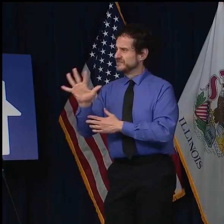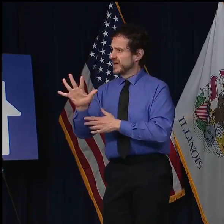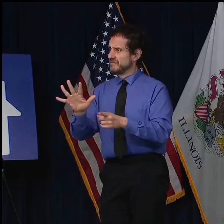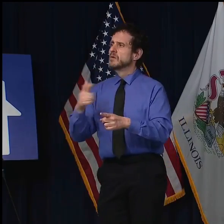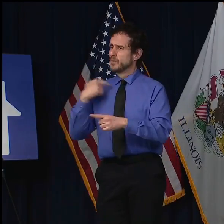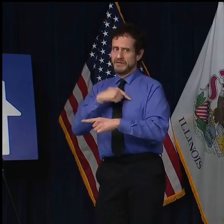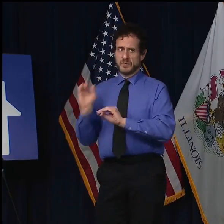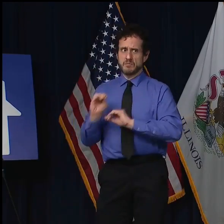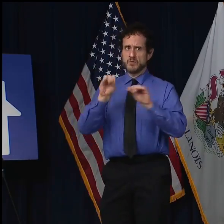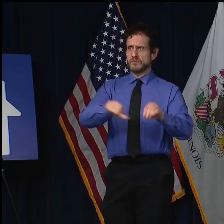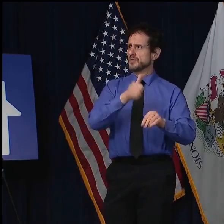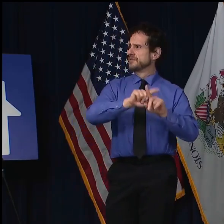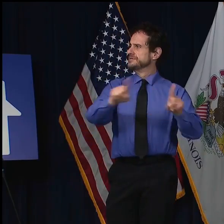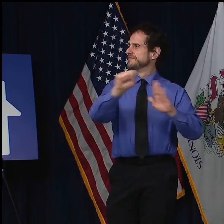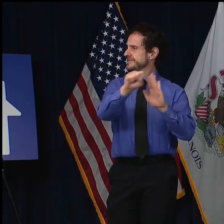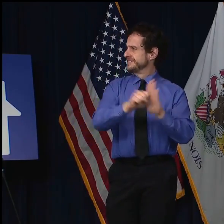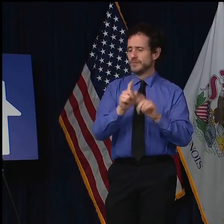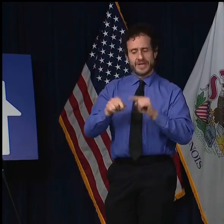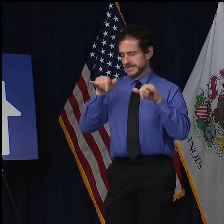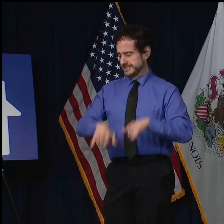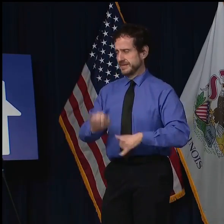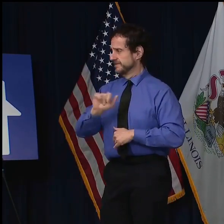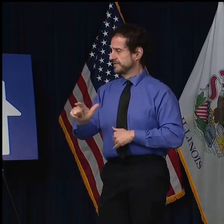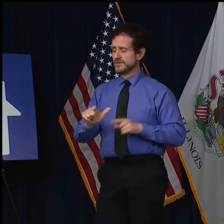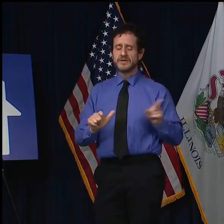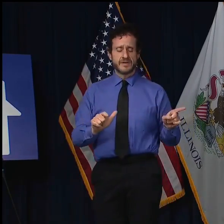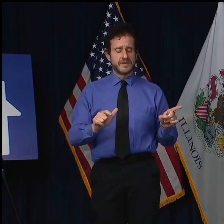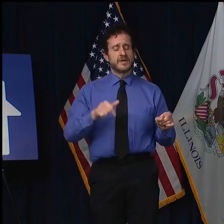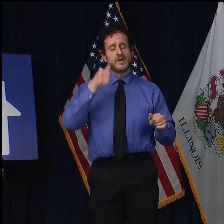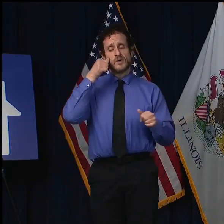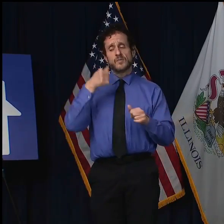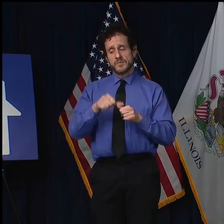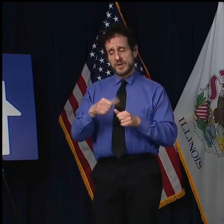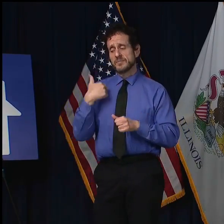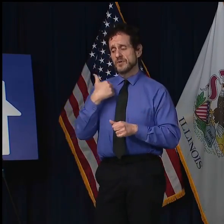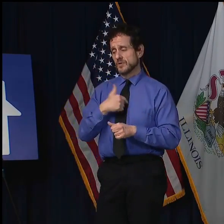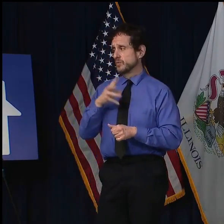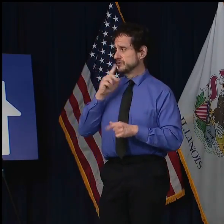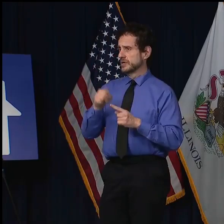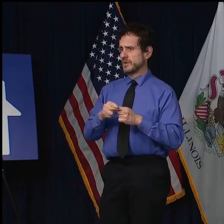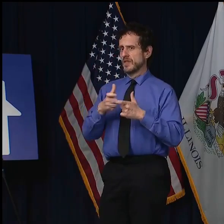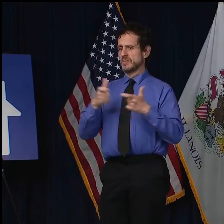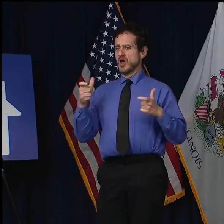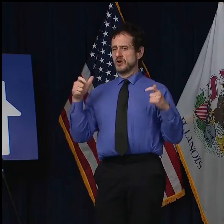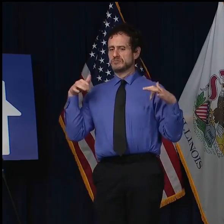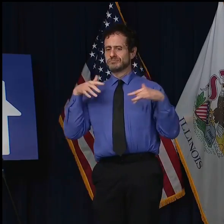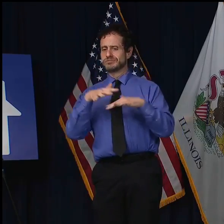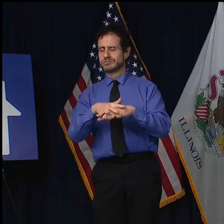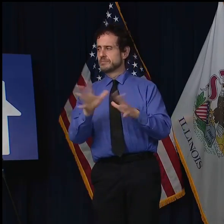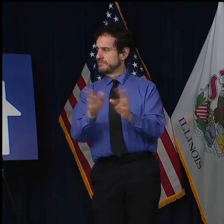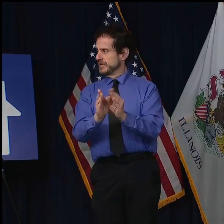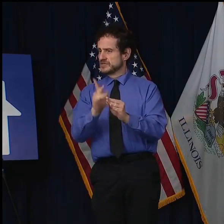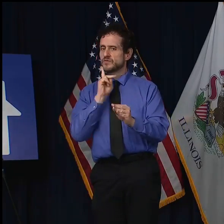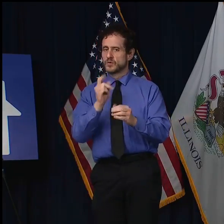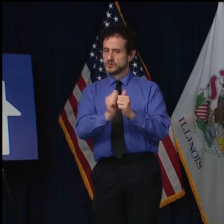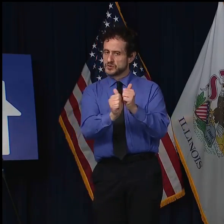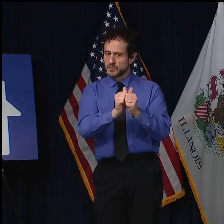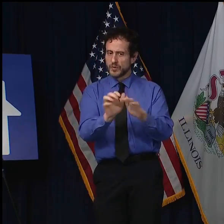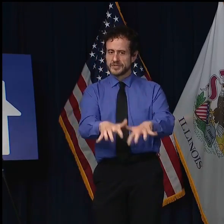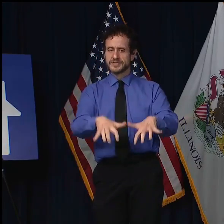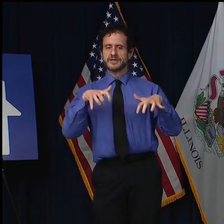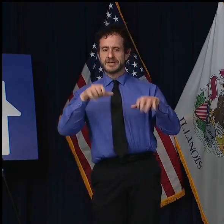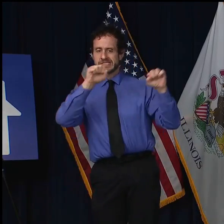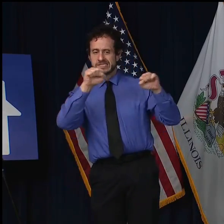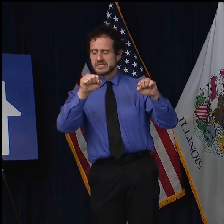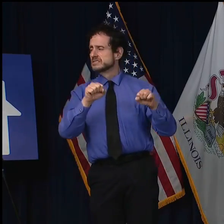First, I would tell you that, once again, just like we were talking about large gatherings for sporting events, this